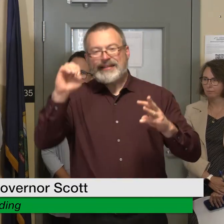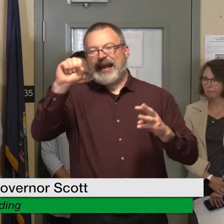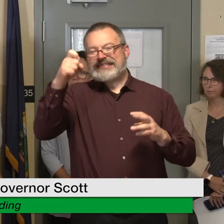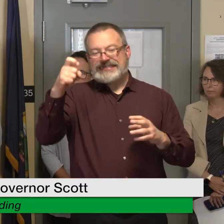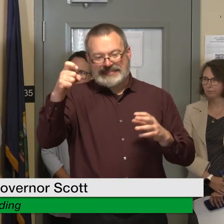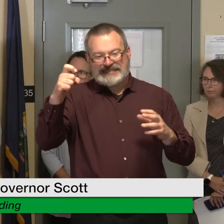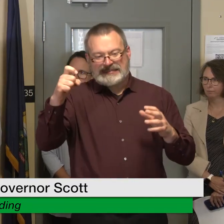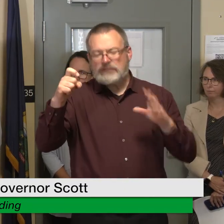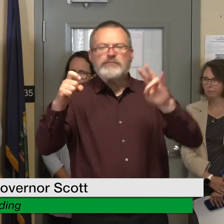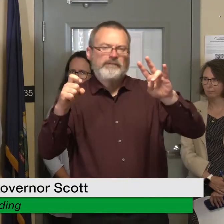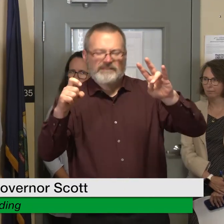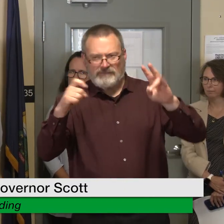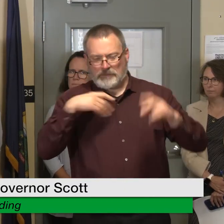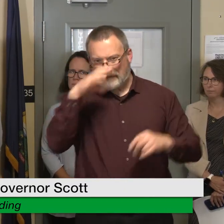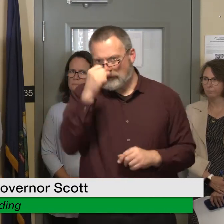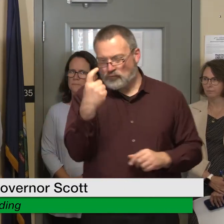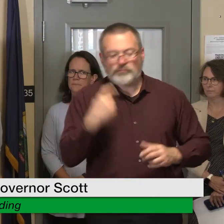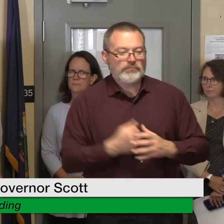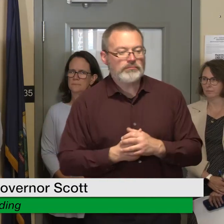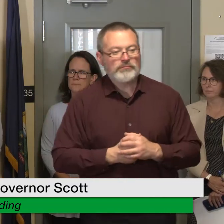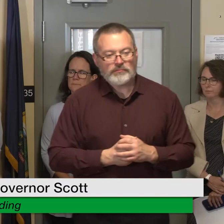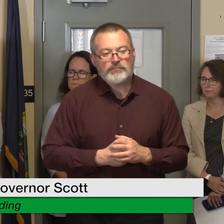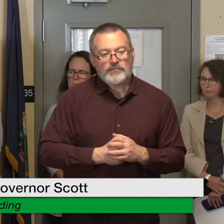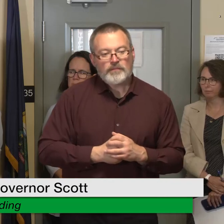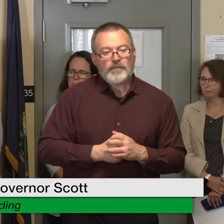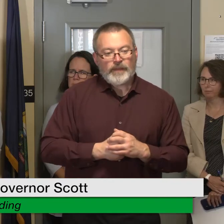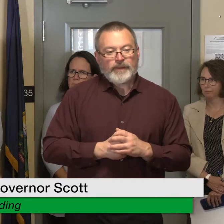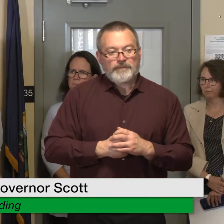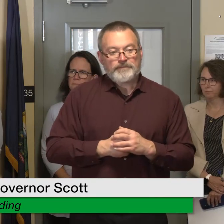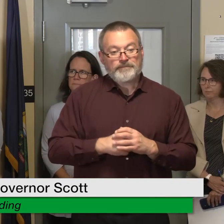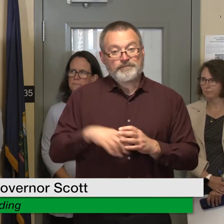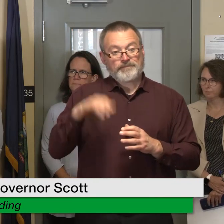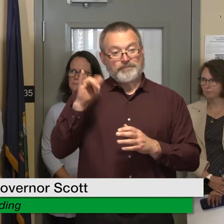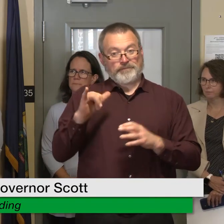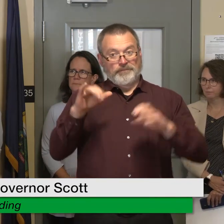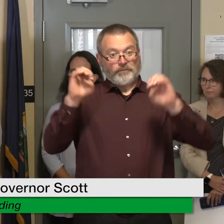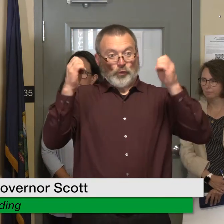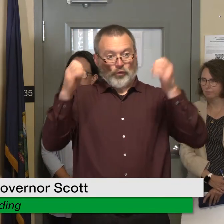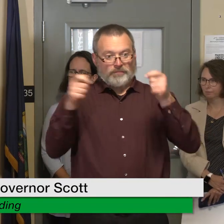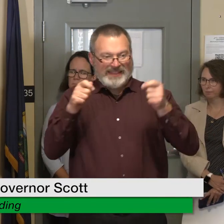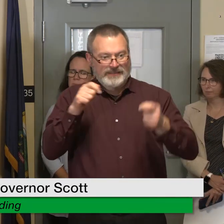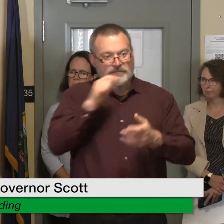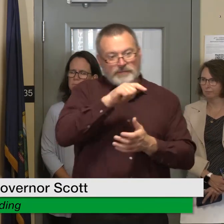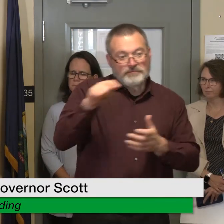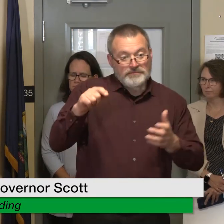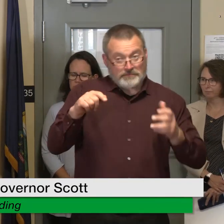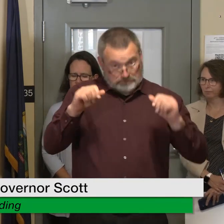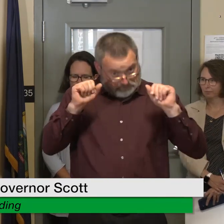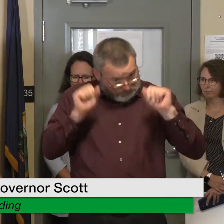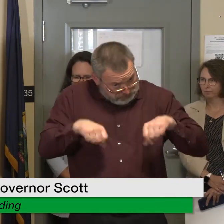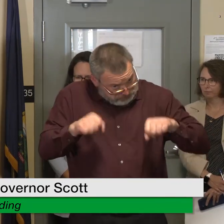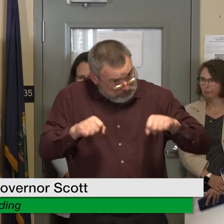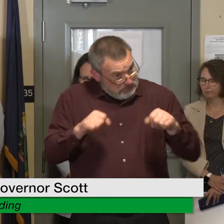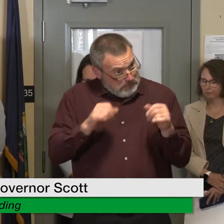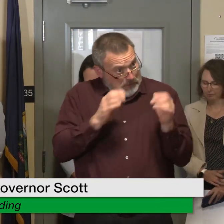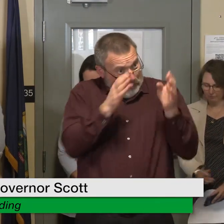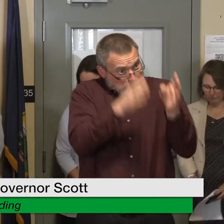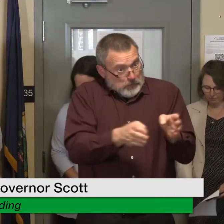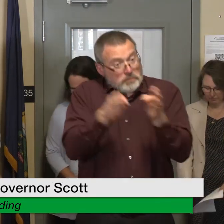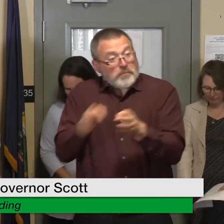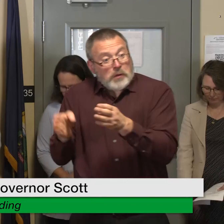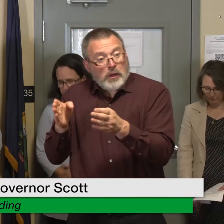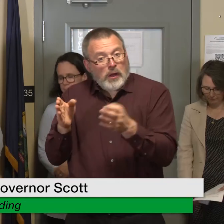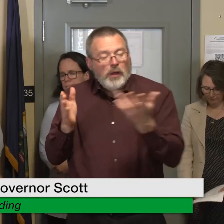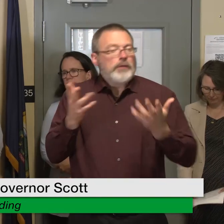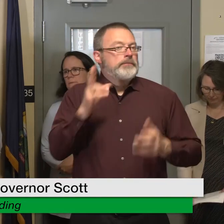Emergency management has also requested a damage assessment to determine if Vermont qualifies for individual assistance disaster